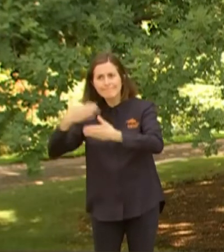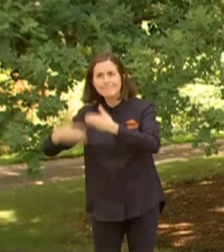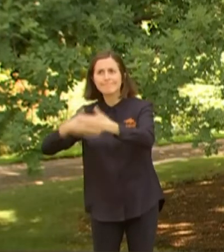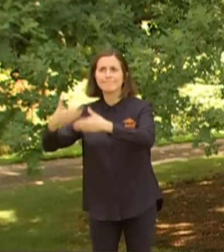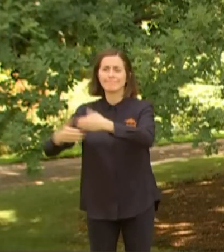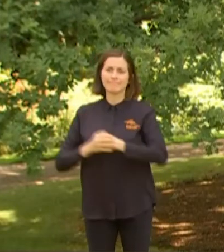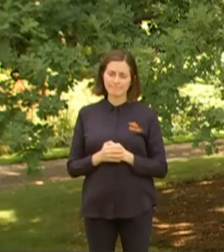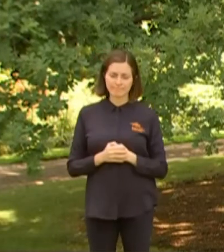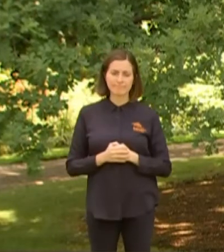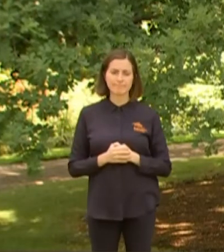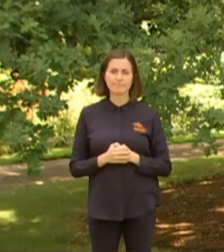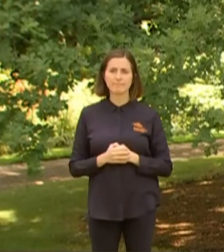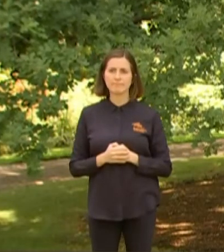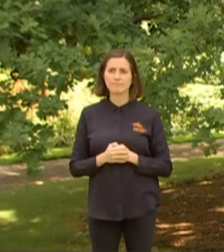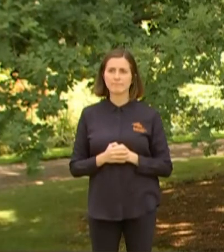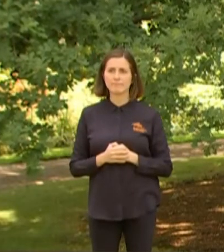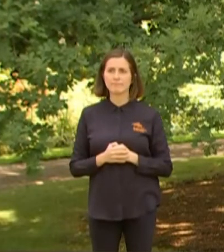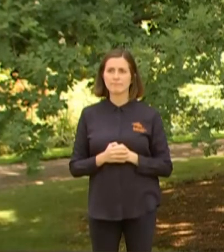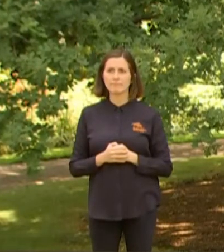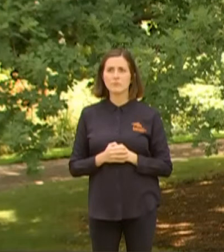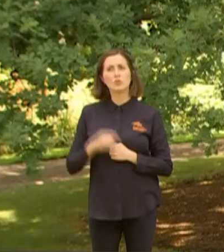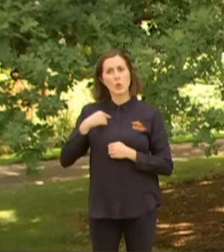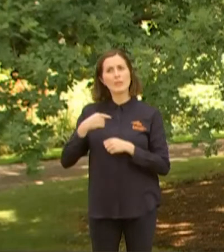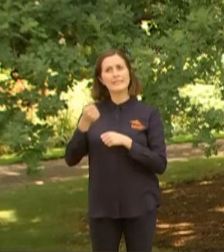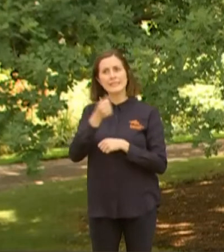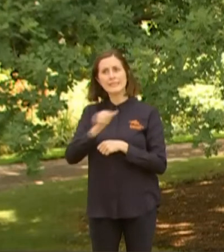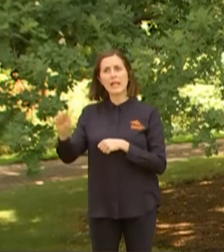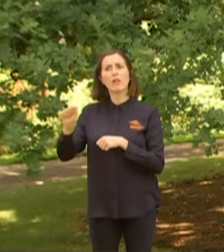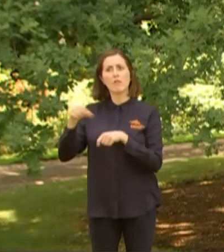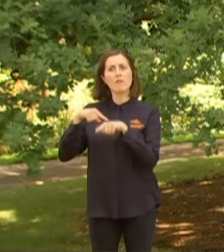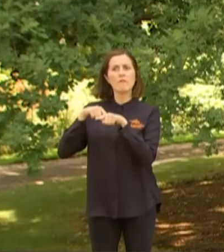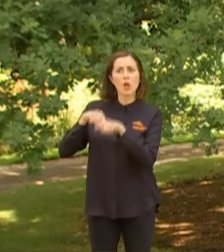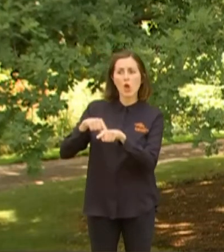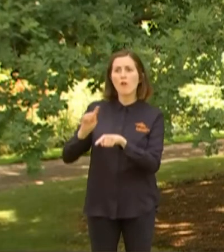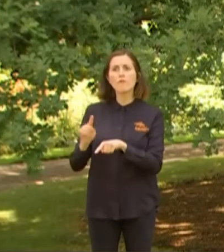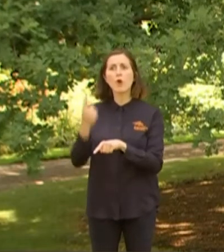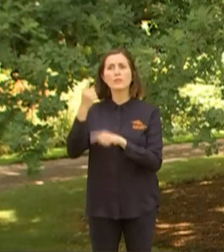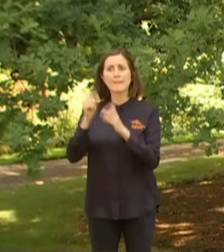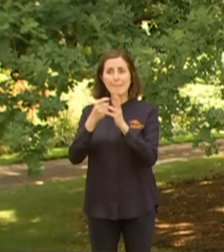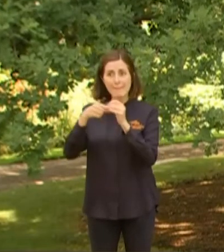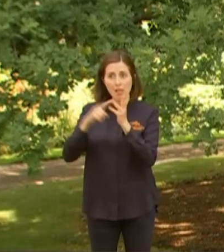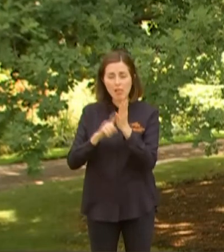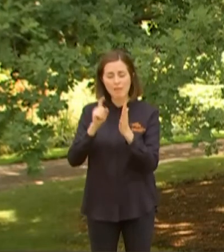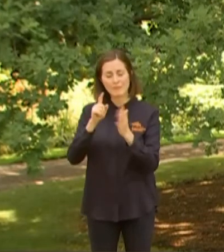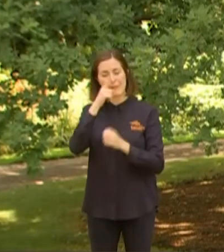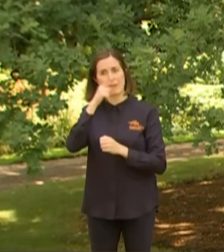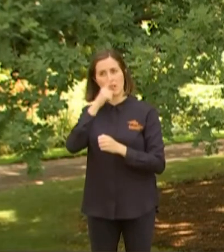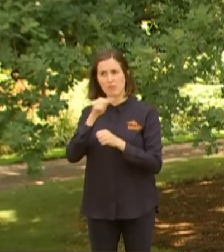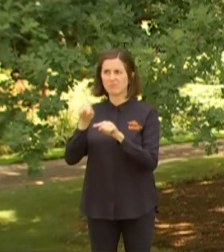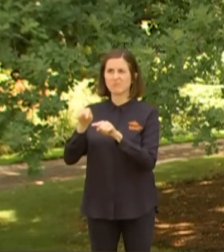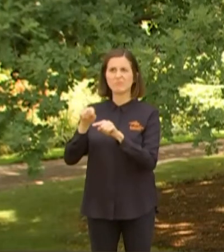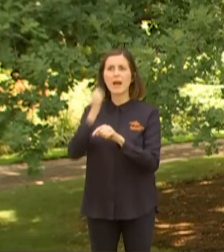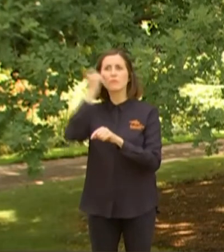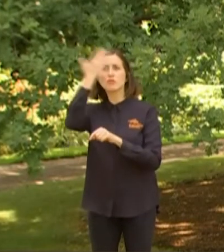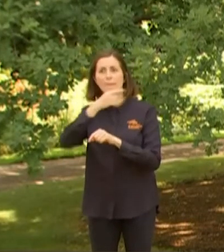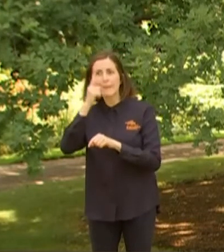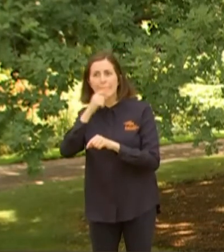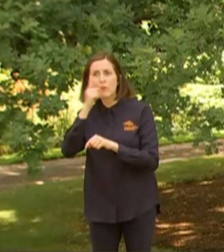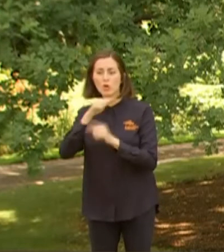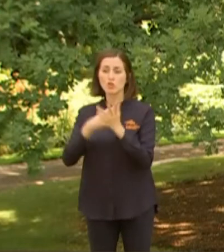Peoples Assembly and the delivery of a treaty is. The centre is the best place for that to stay.